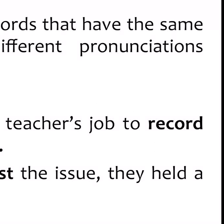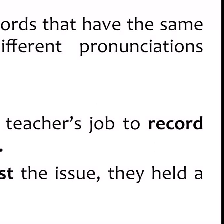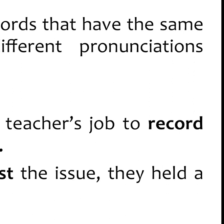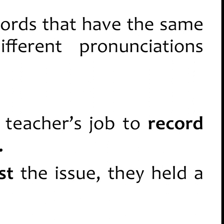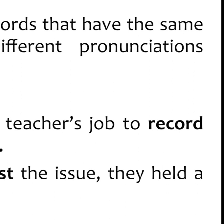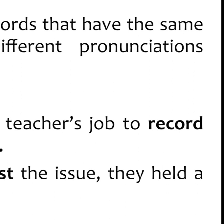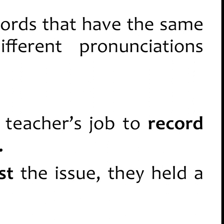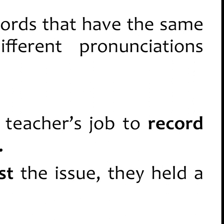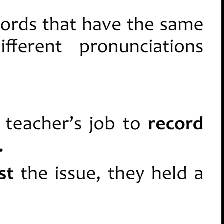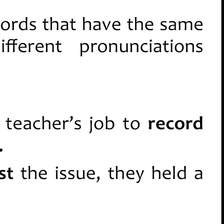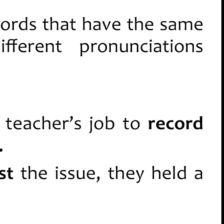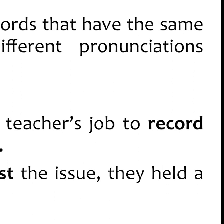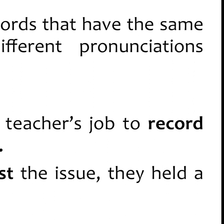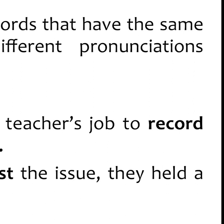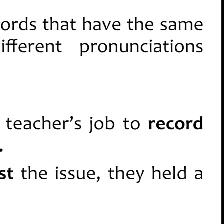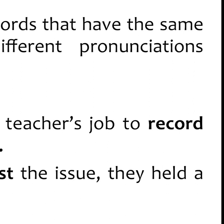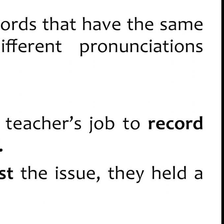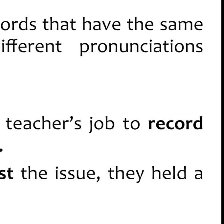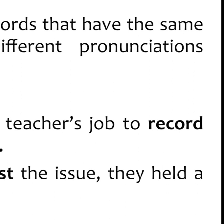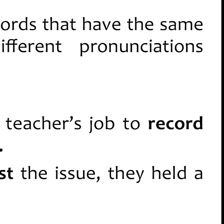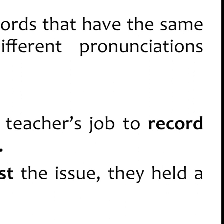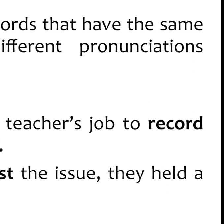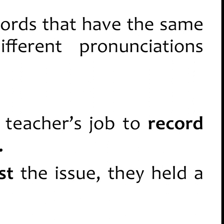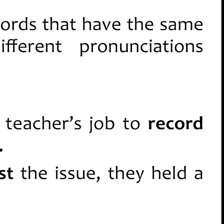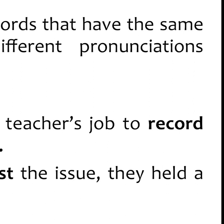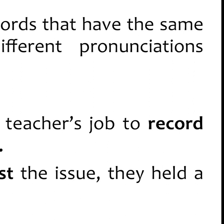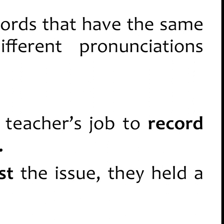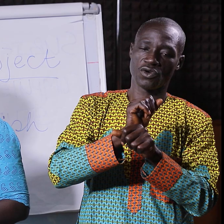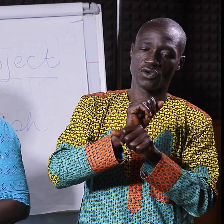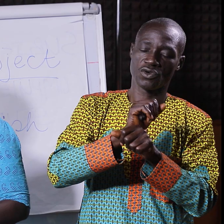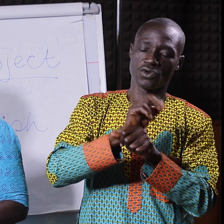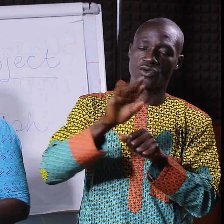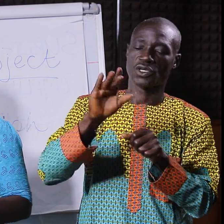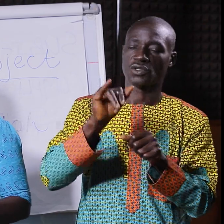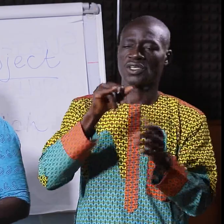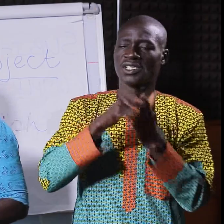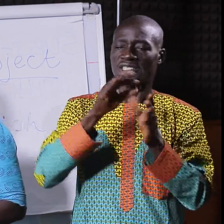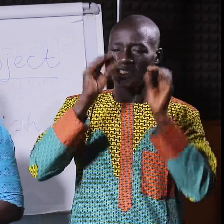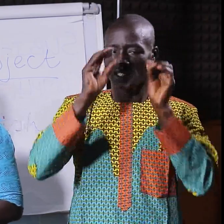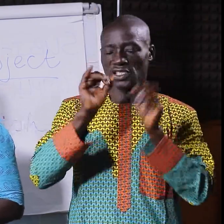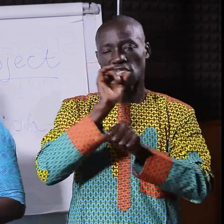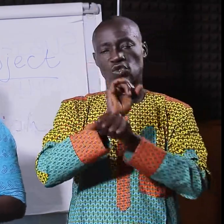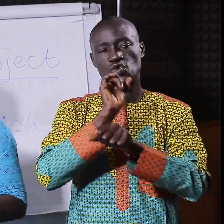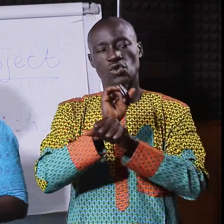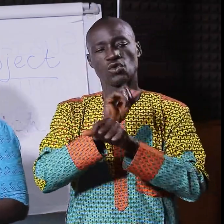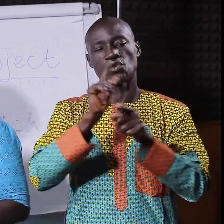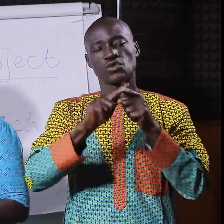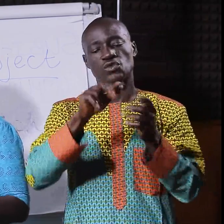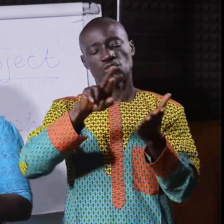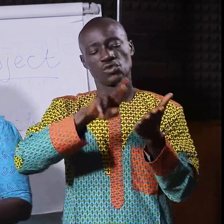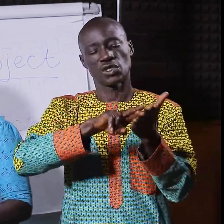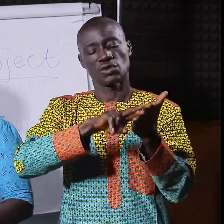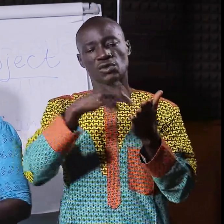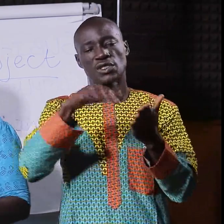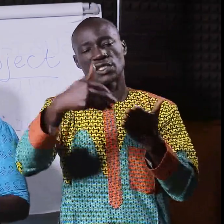job to record the new work record. It is the teacher's job to record